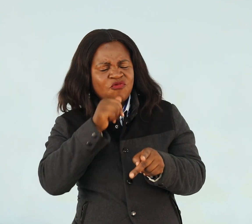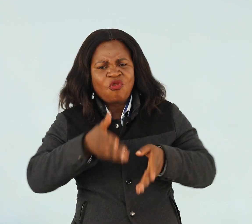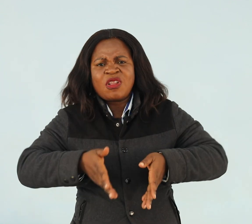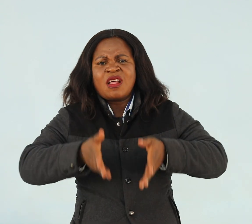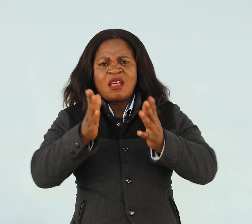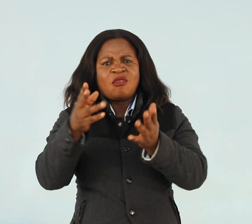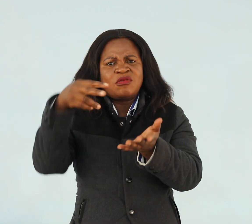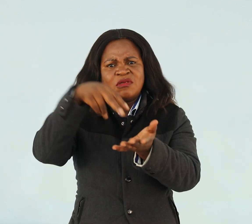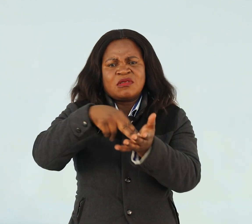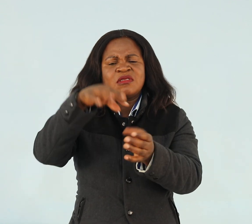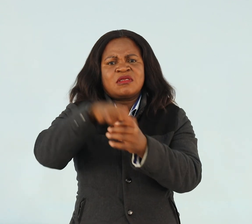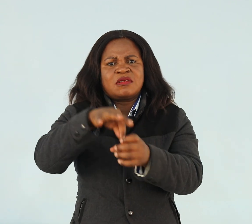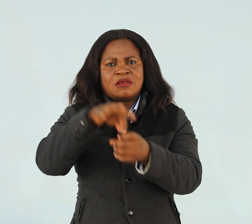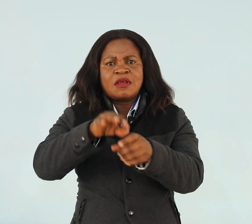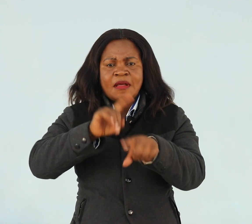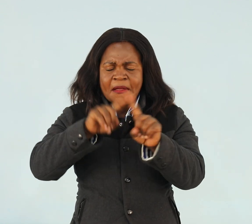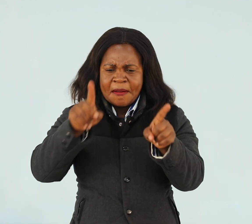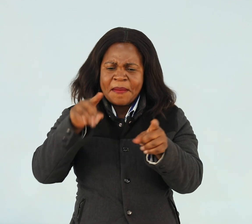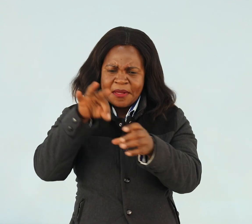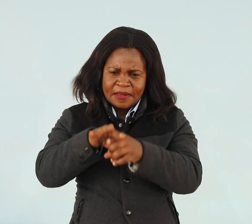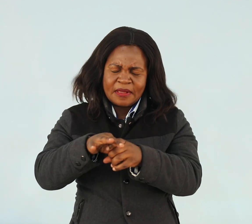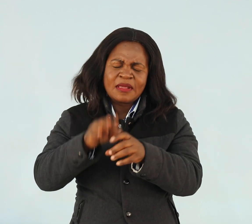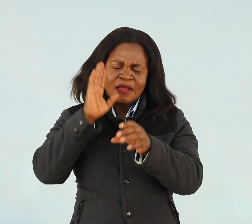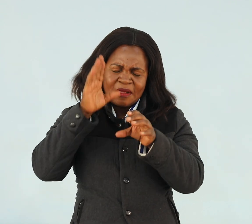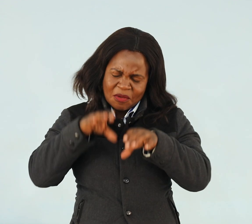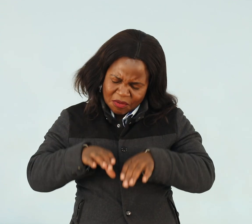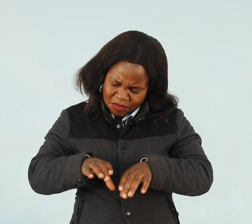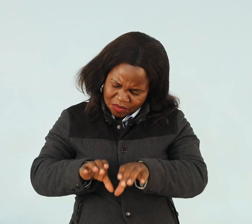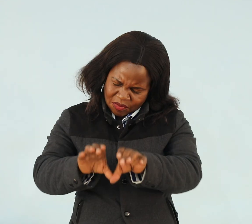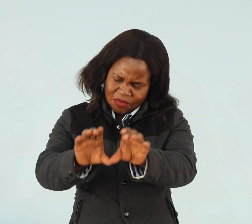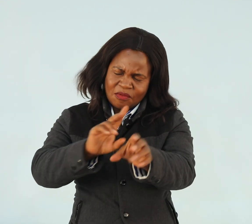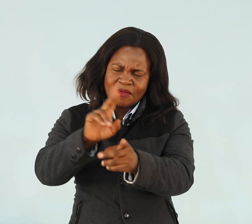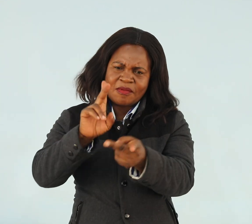election, but the election will still proceed as scheduled.